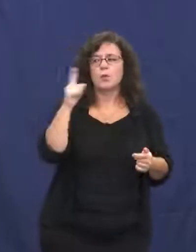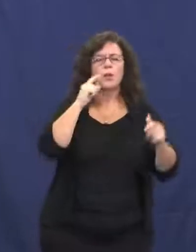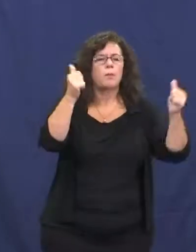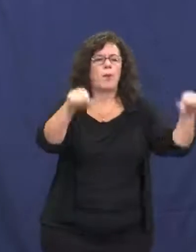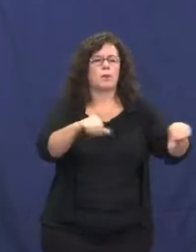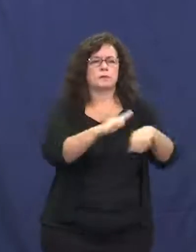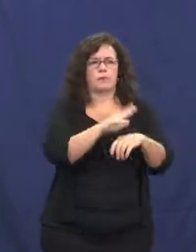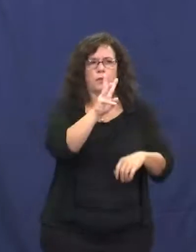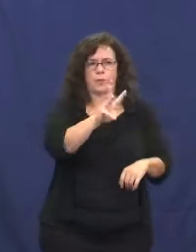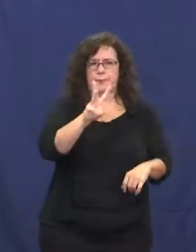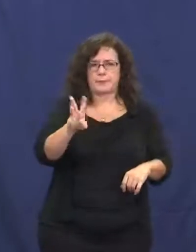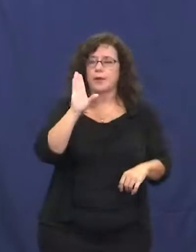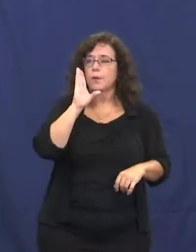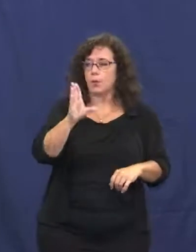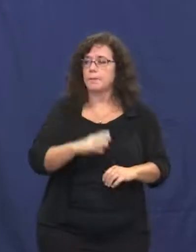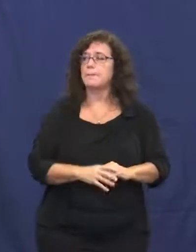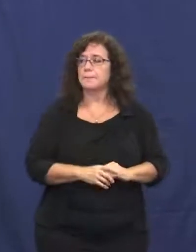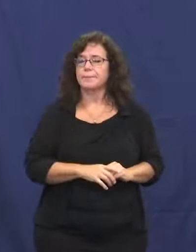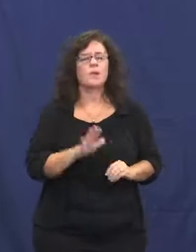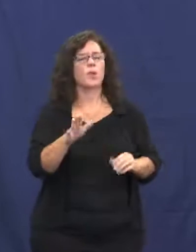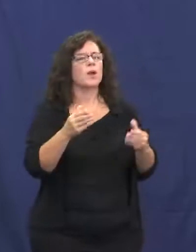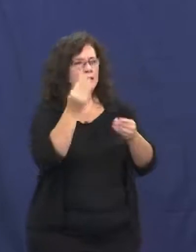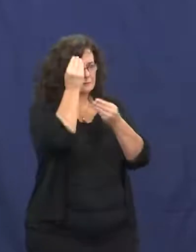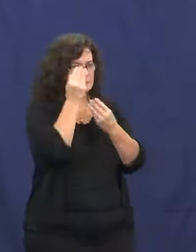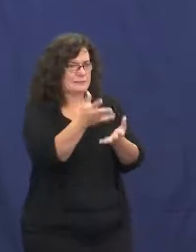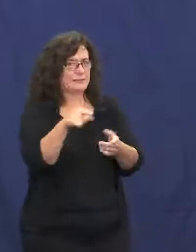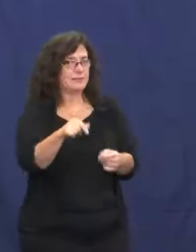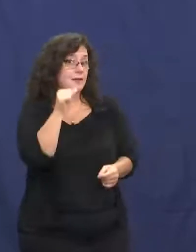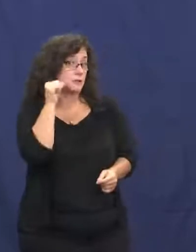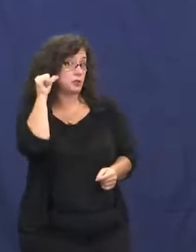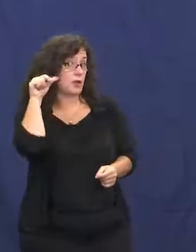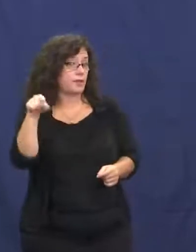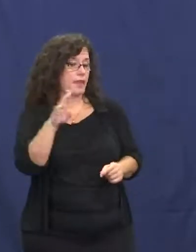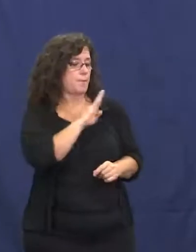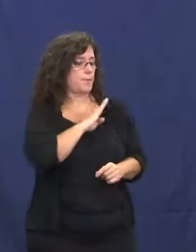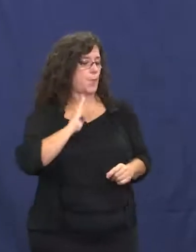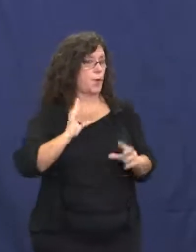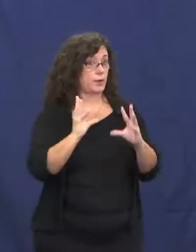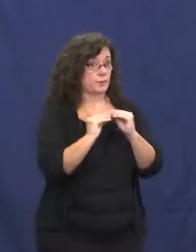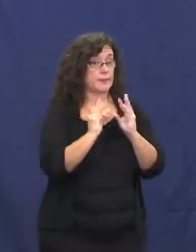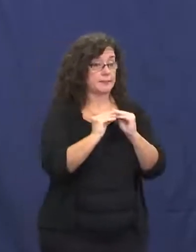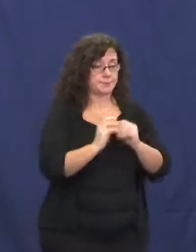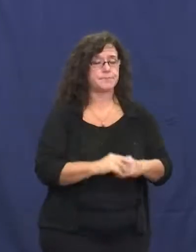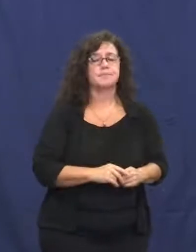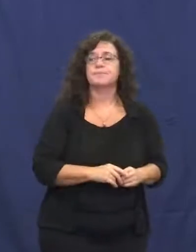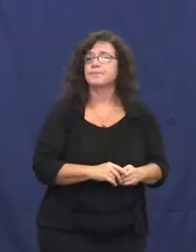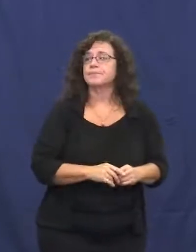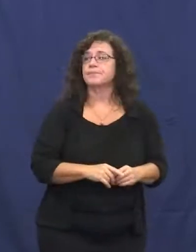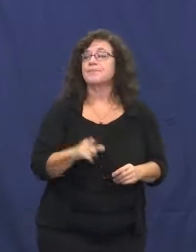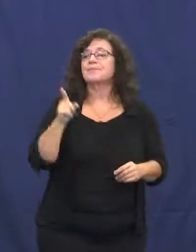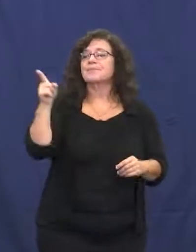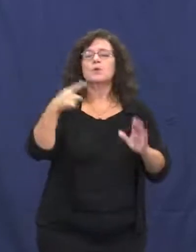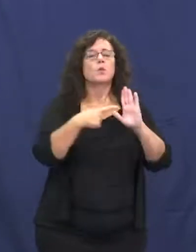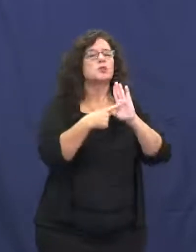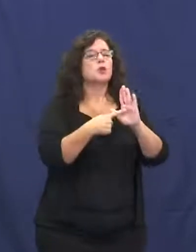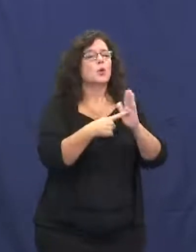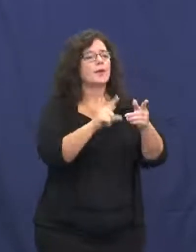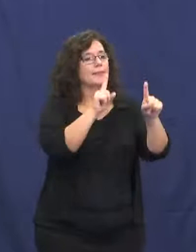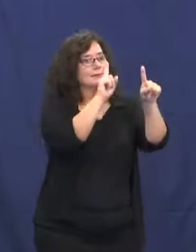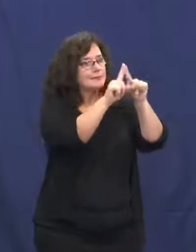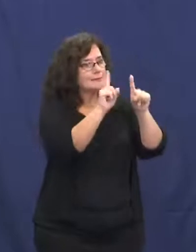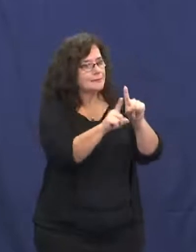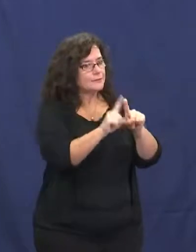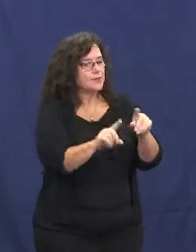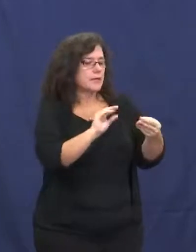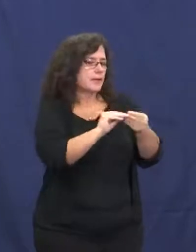meeting. Basically, we are showing the differences in case rates by zip code and taking 2